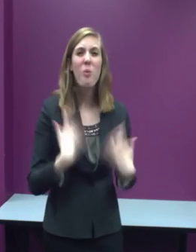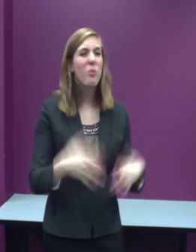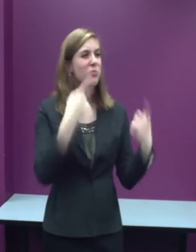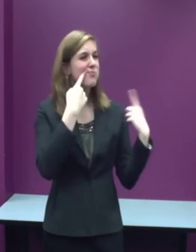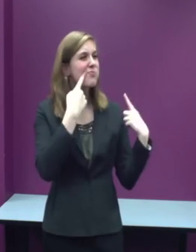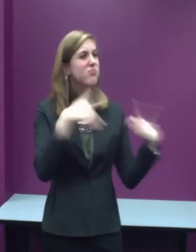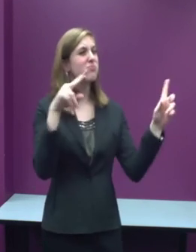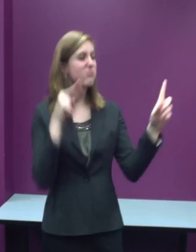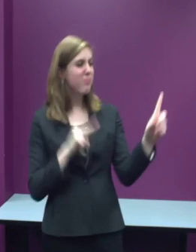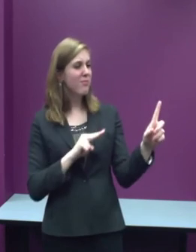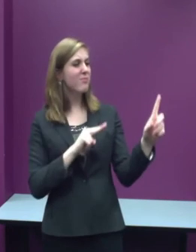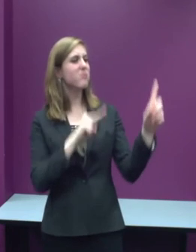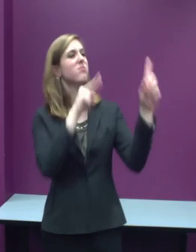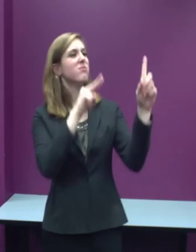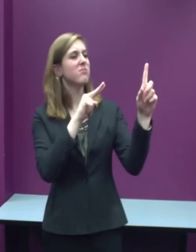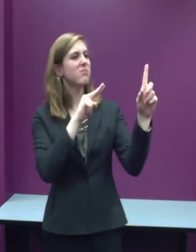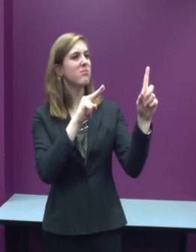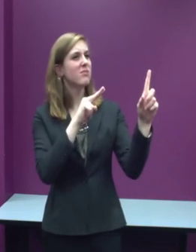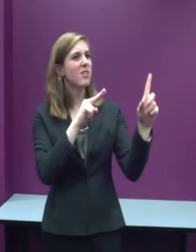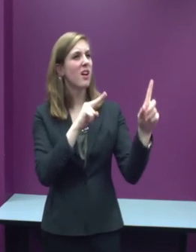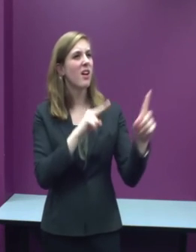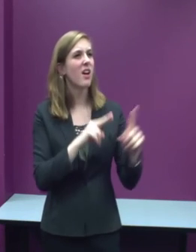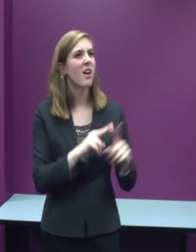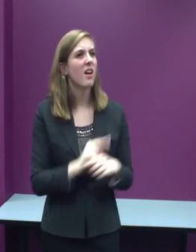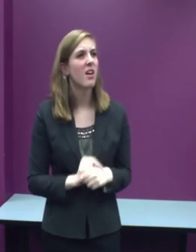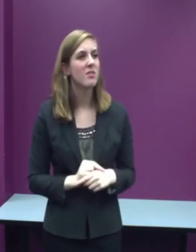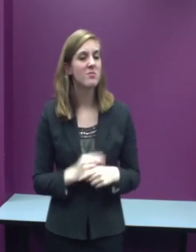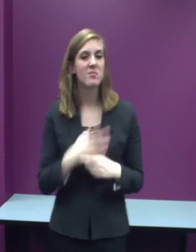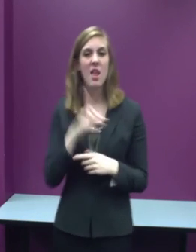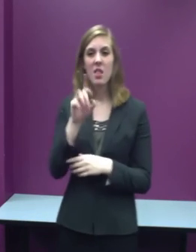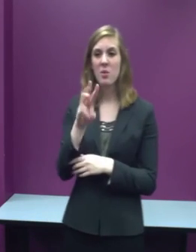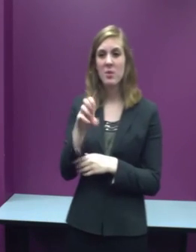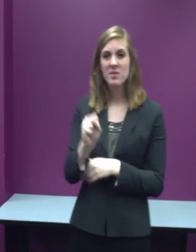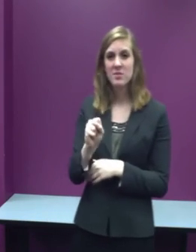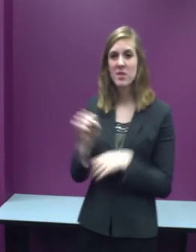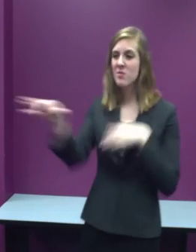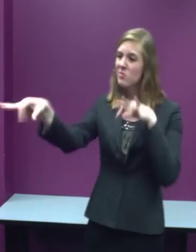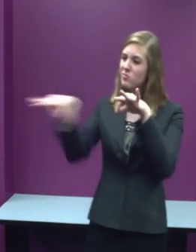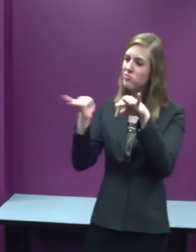Lewis had described at least 178 plants and 122 animals new to science.